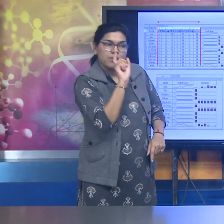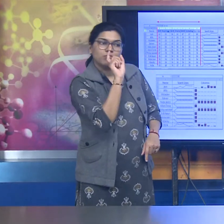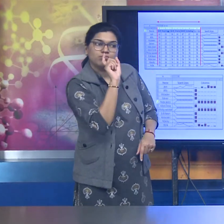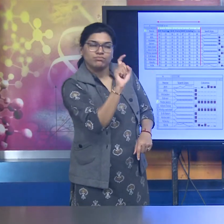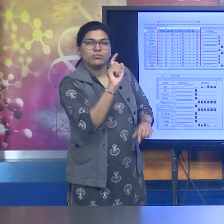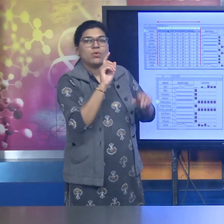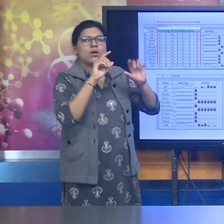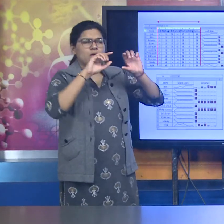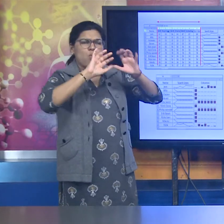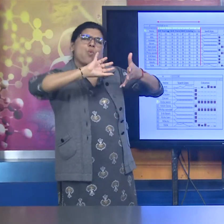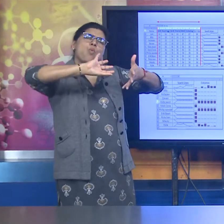hidden by